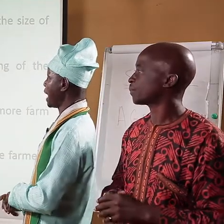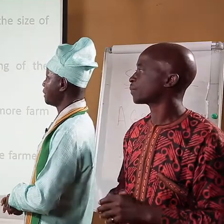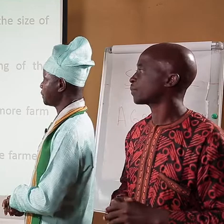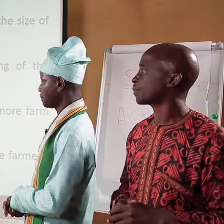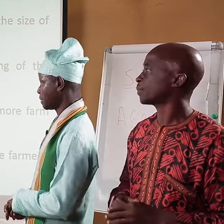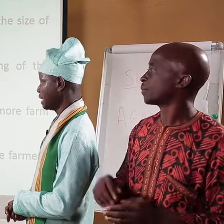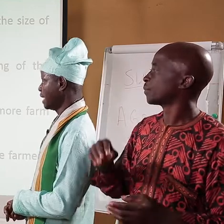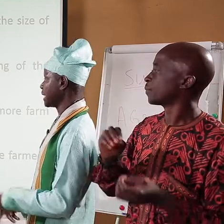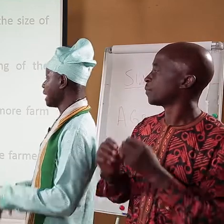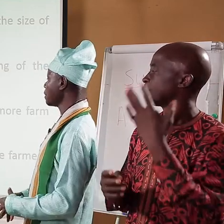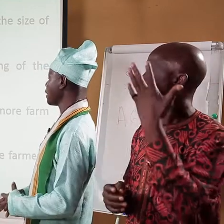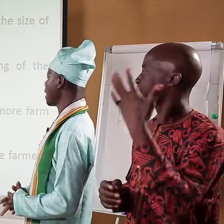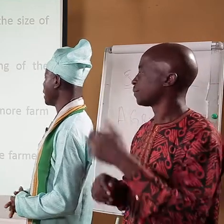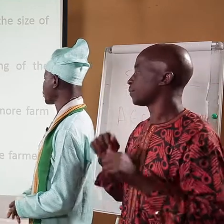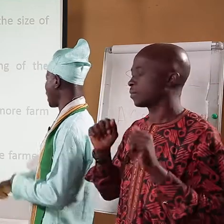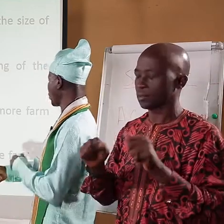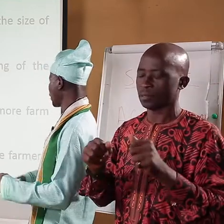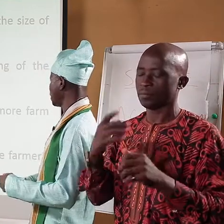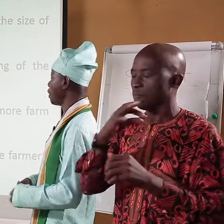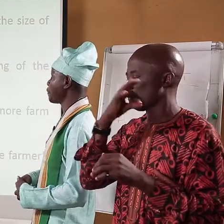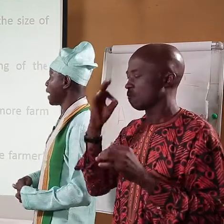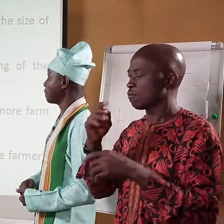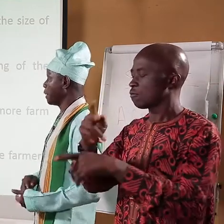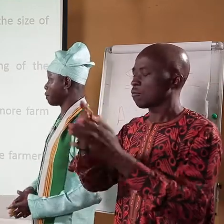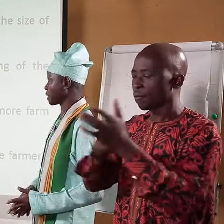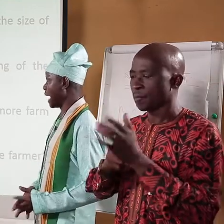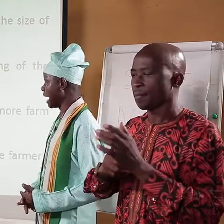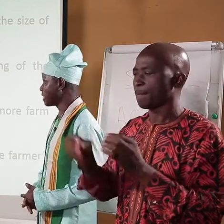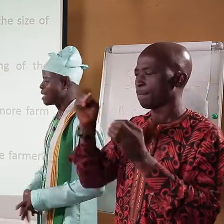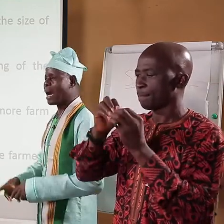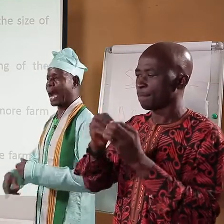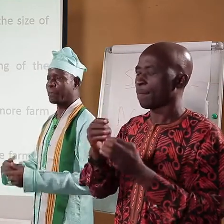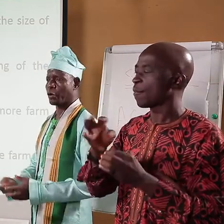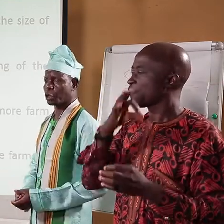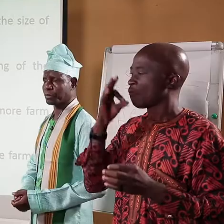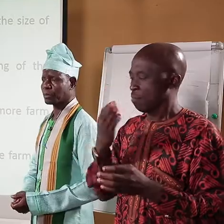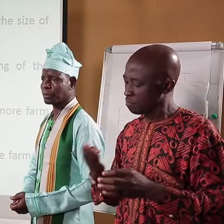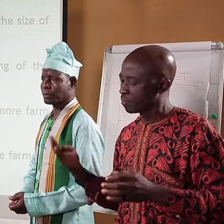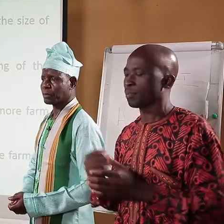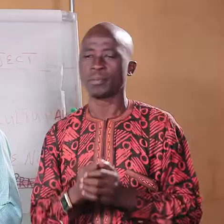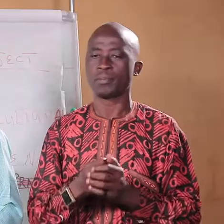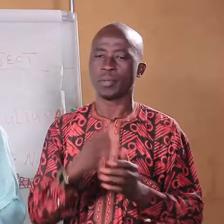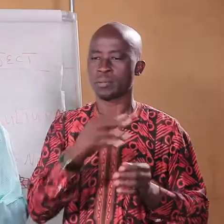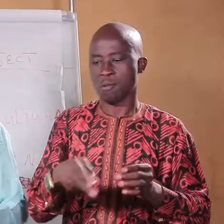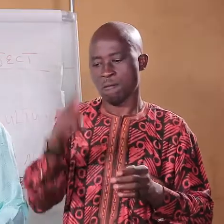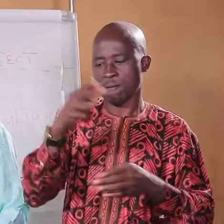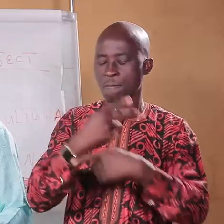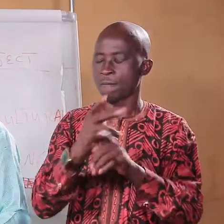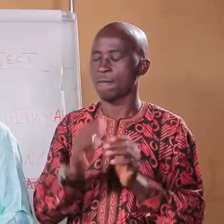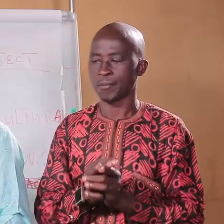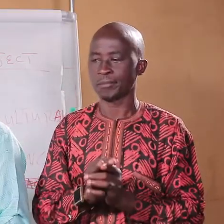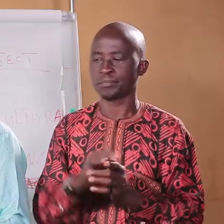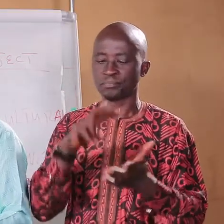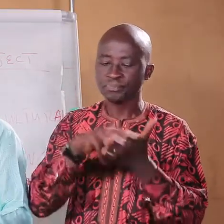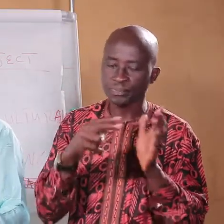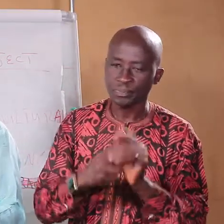Number 5, it enables the farmer to acquire more farm input, hence high production. By implication,